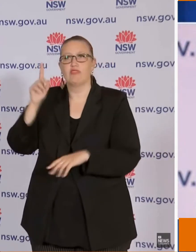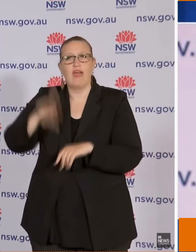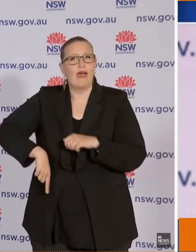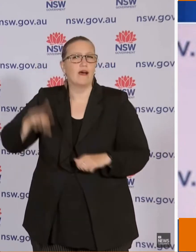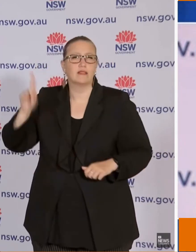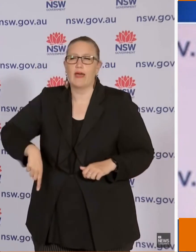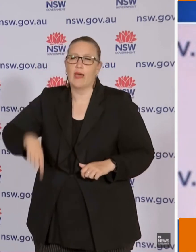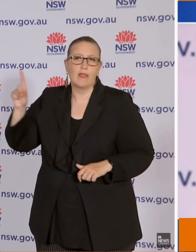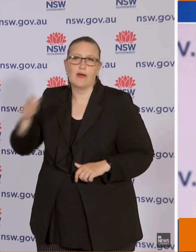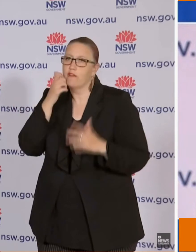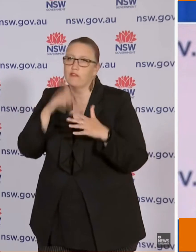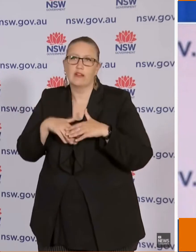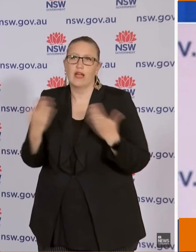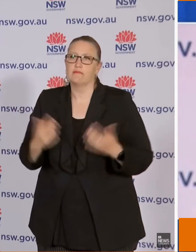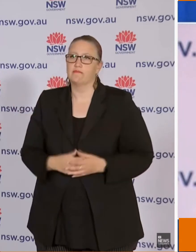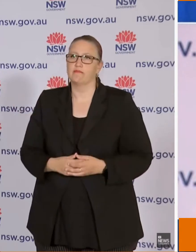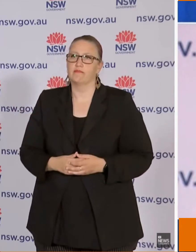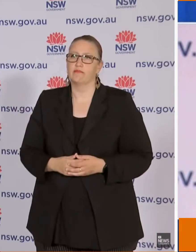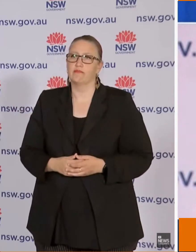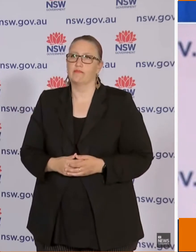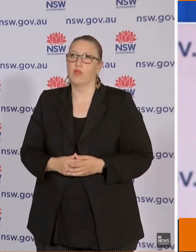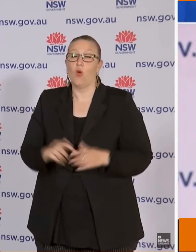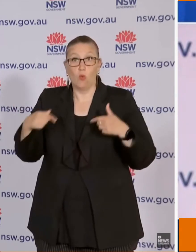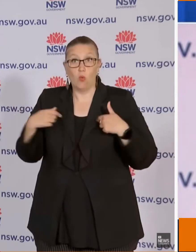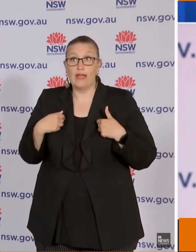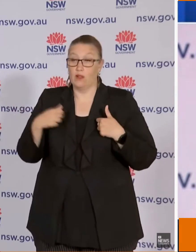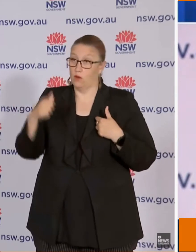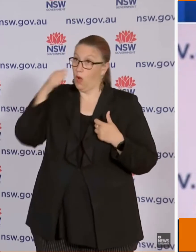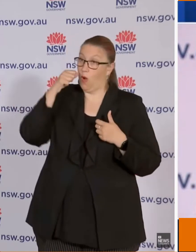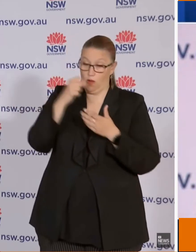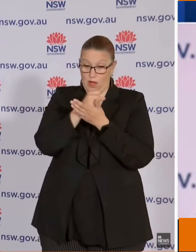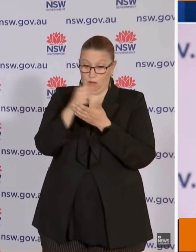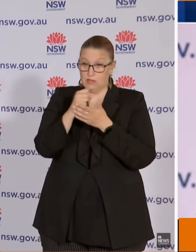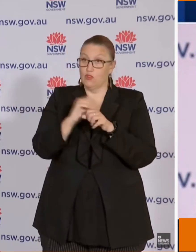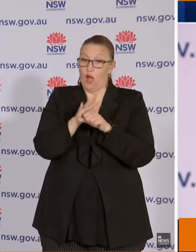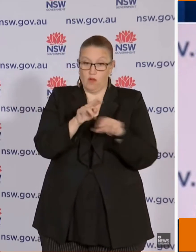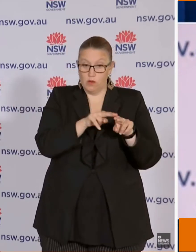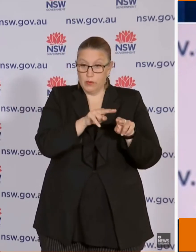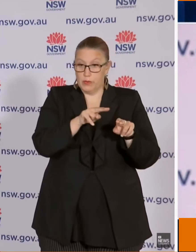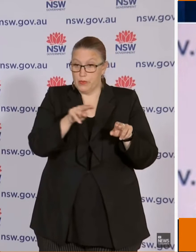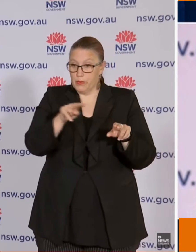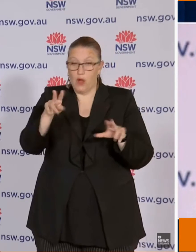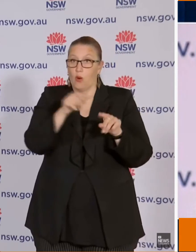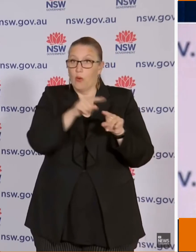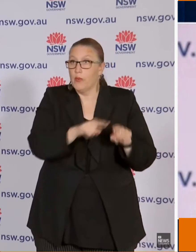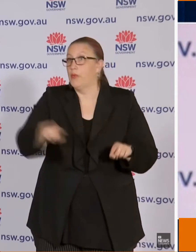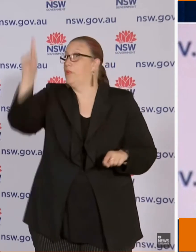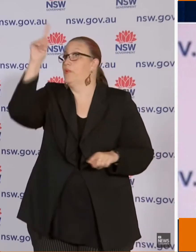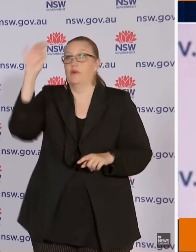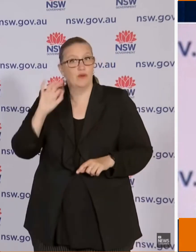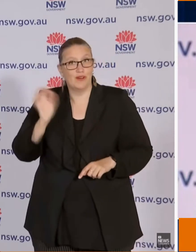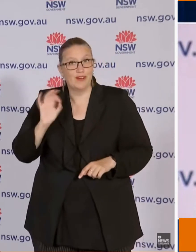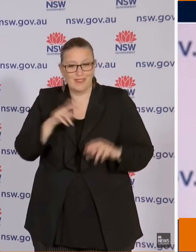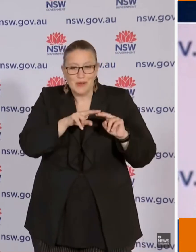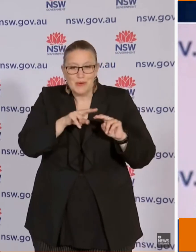been exponential, and that's the way we want to keep it. And the best way we can do that is through vaccination. But I also want people to feel that once we